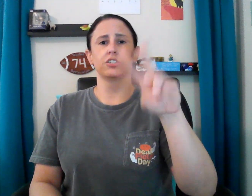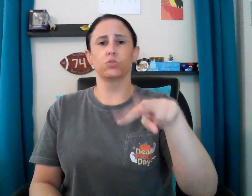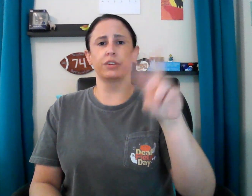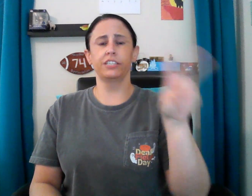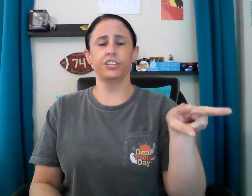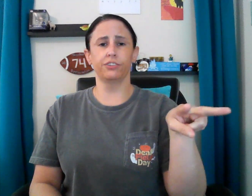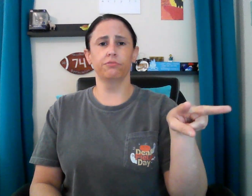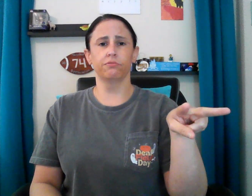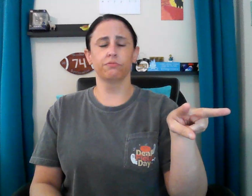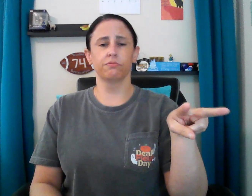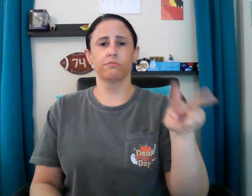22,